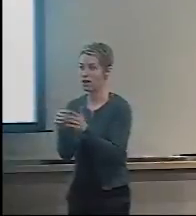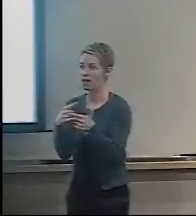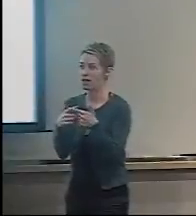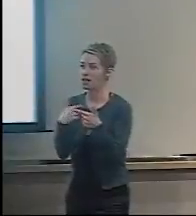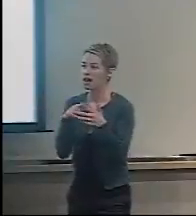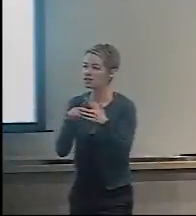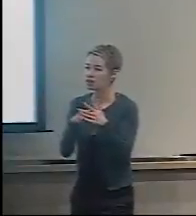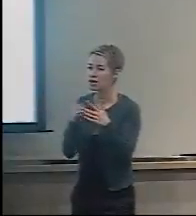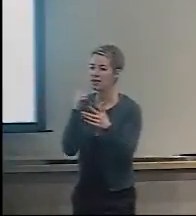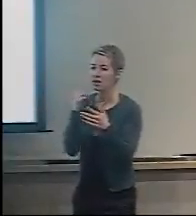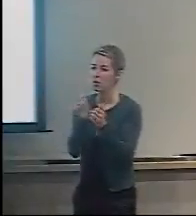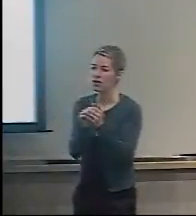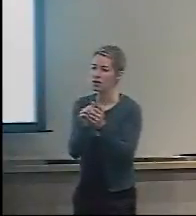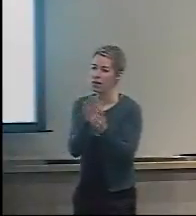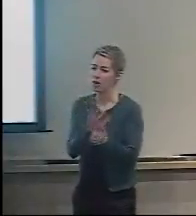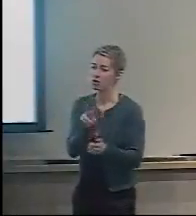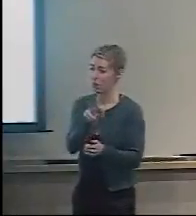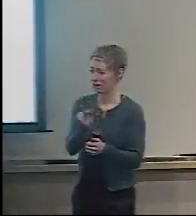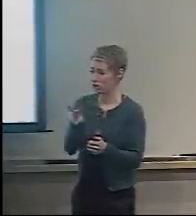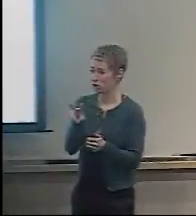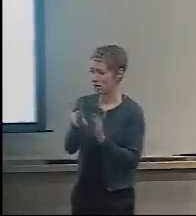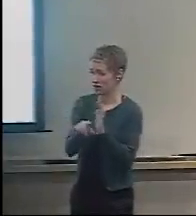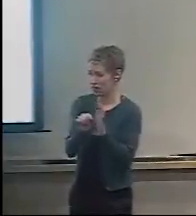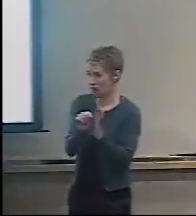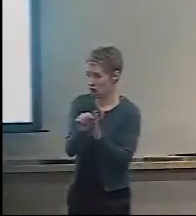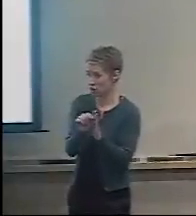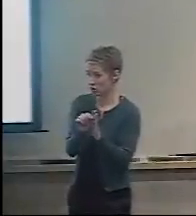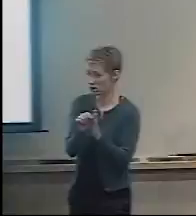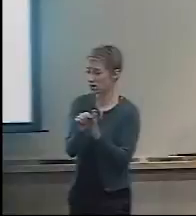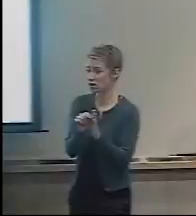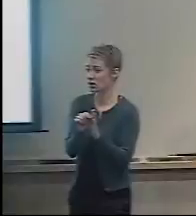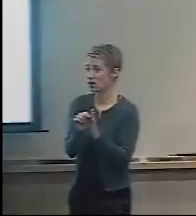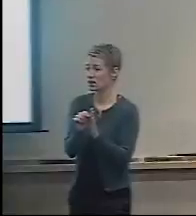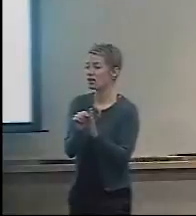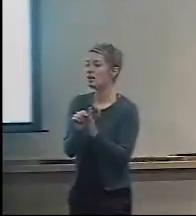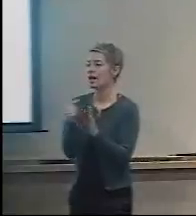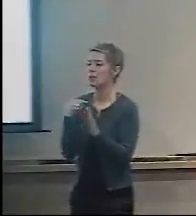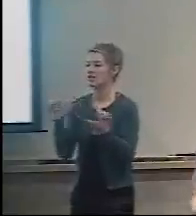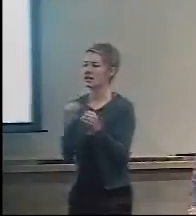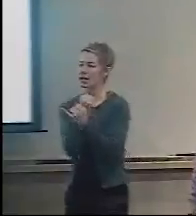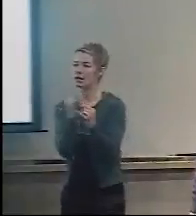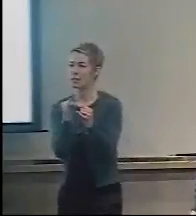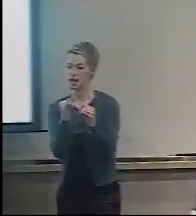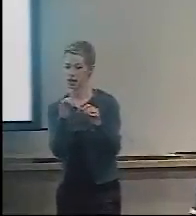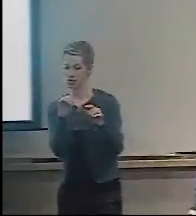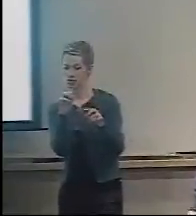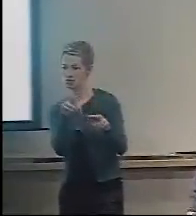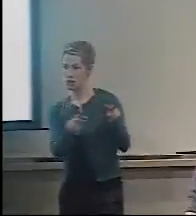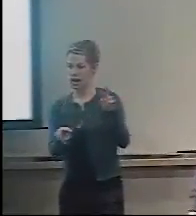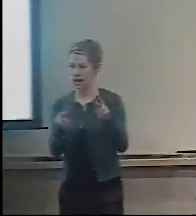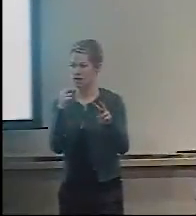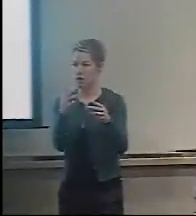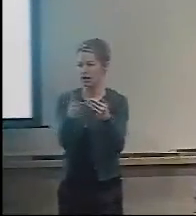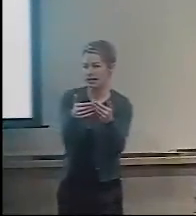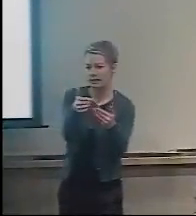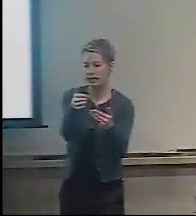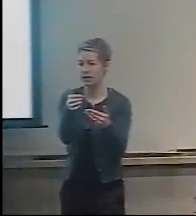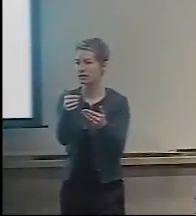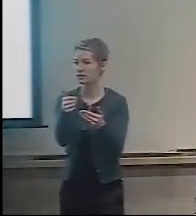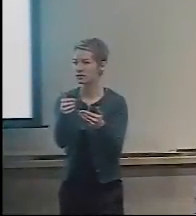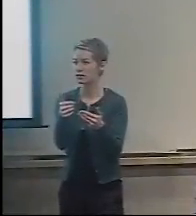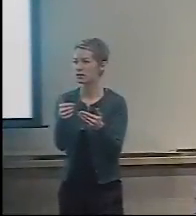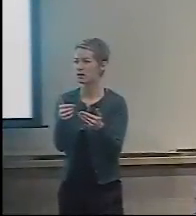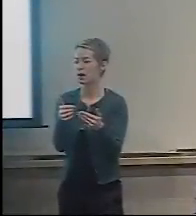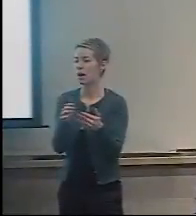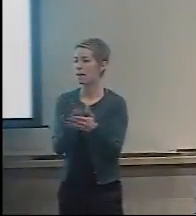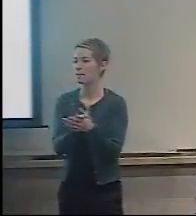think, 22 videos, and I had them independently rated for their easiness or difficulty, aside from any compressions,